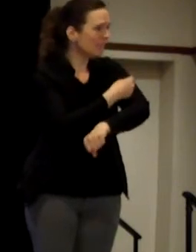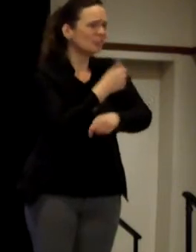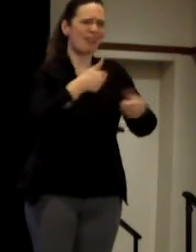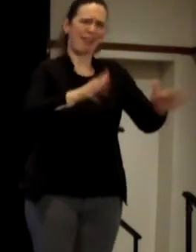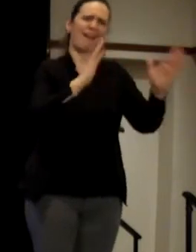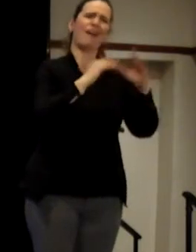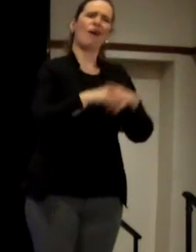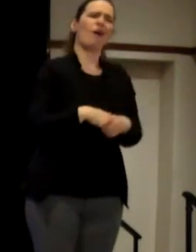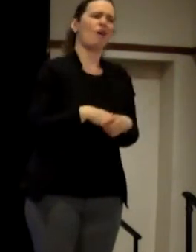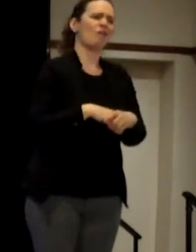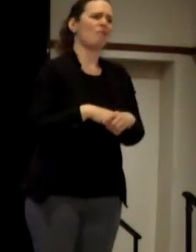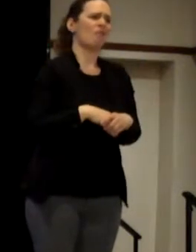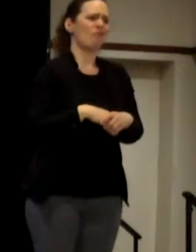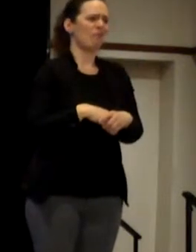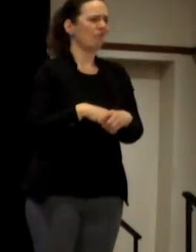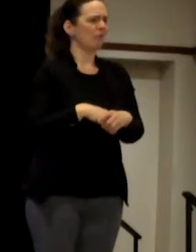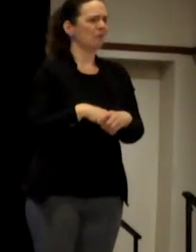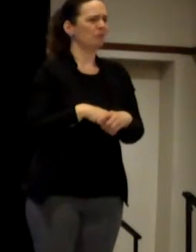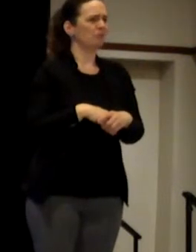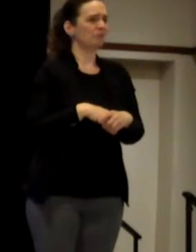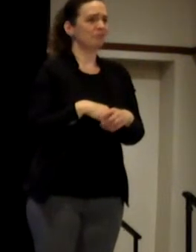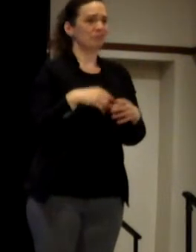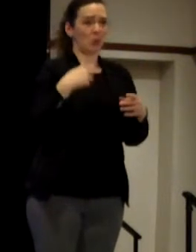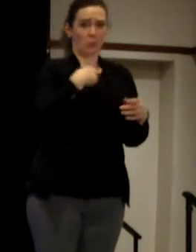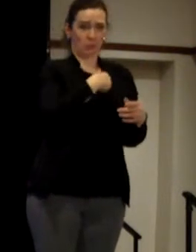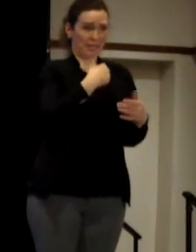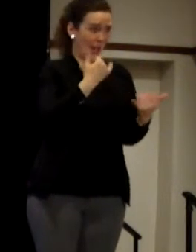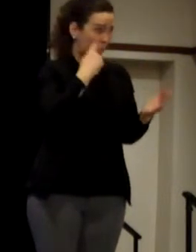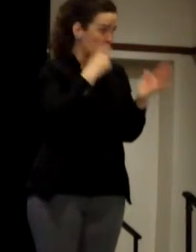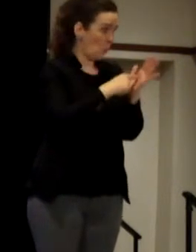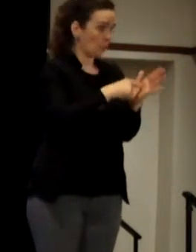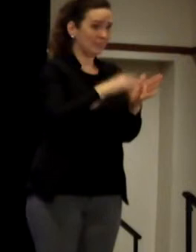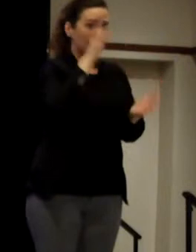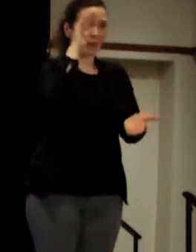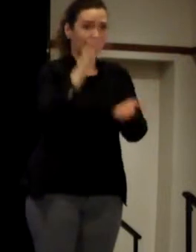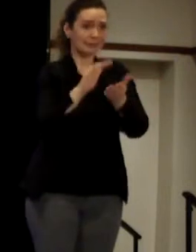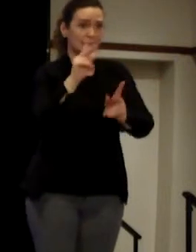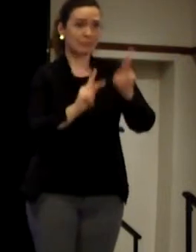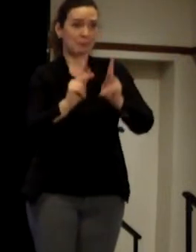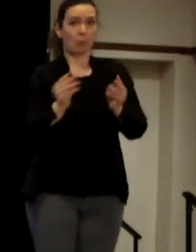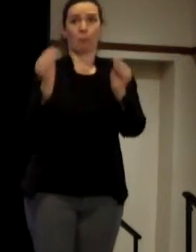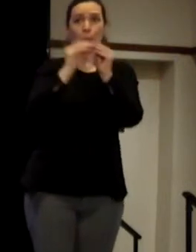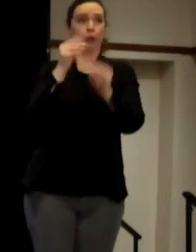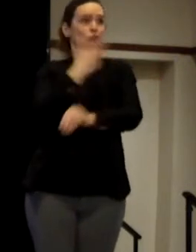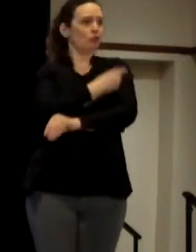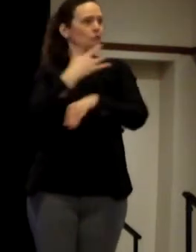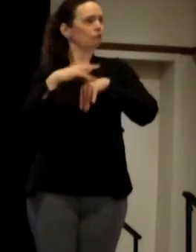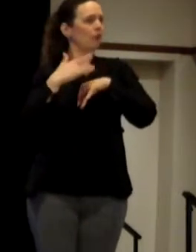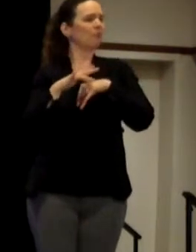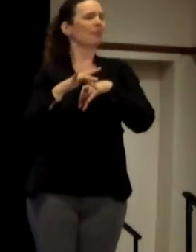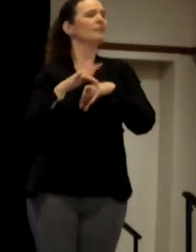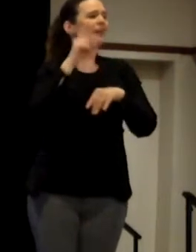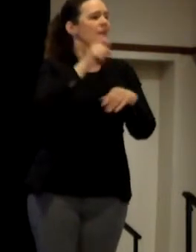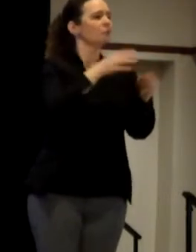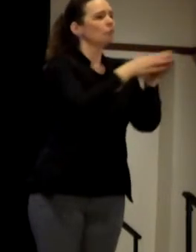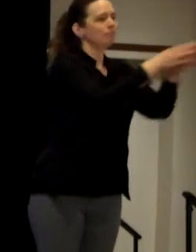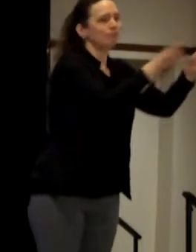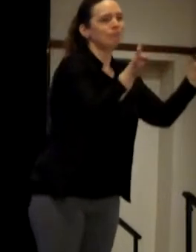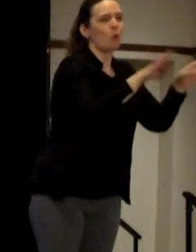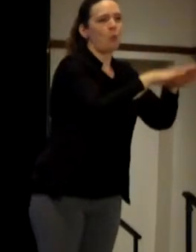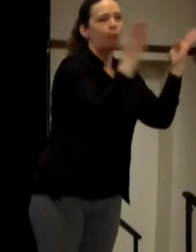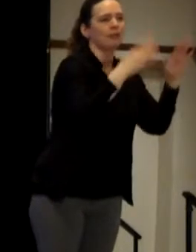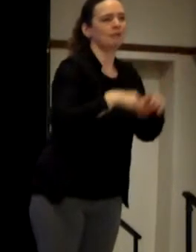demand for our slots, when the demand's low, we open up those categories. So if the governor said counties have the ability to vaccinate